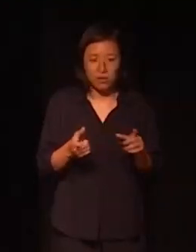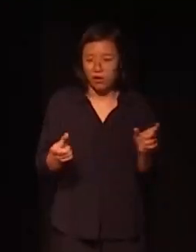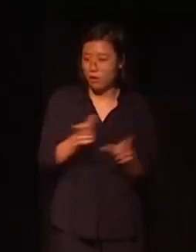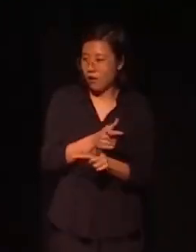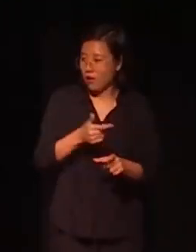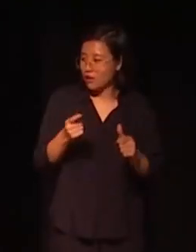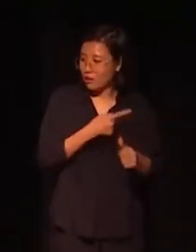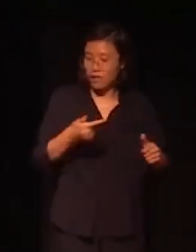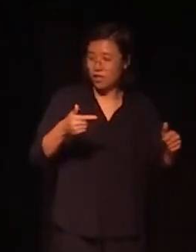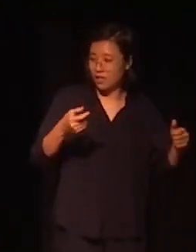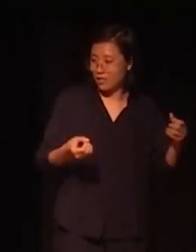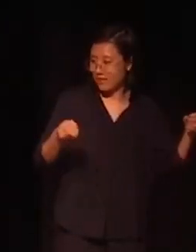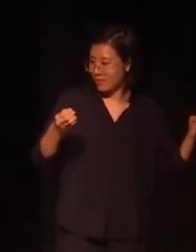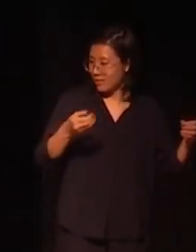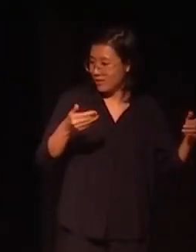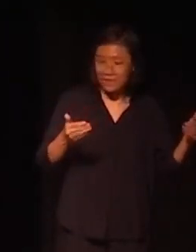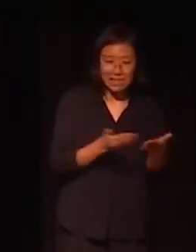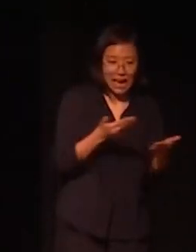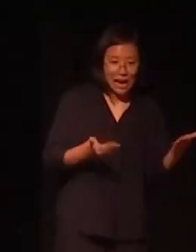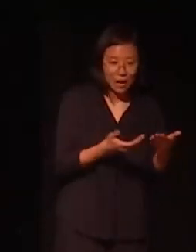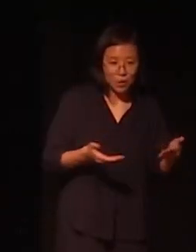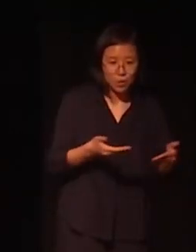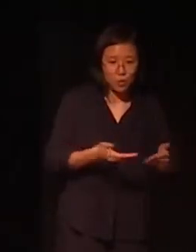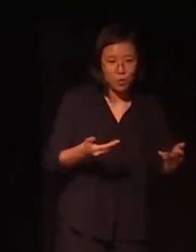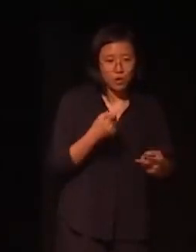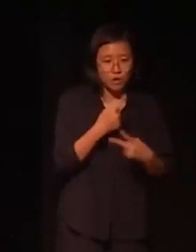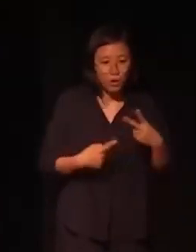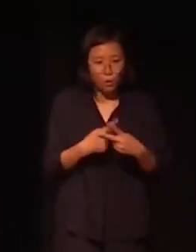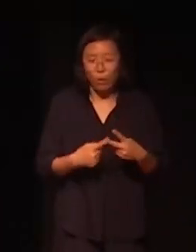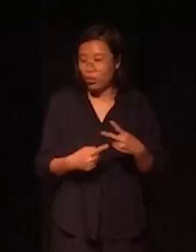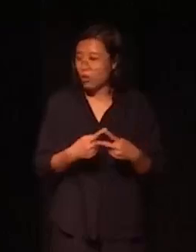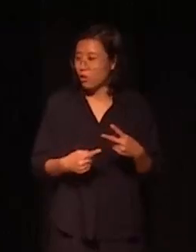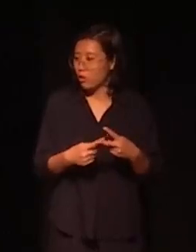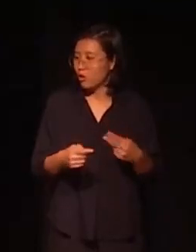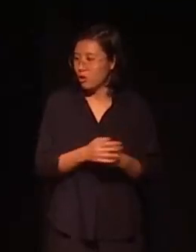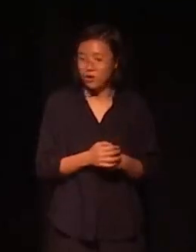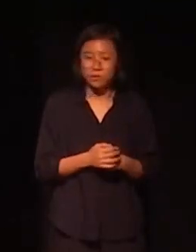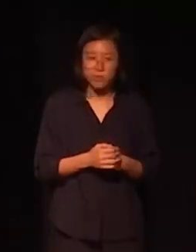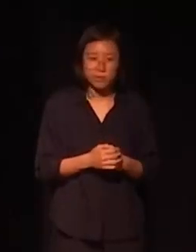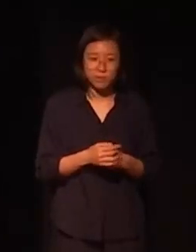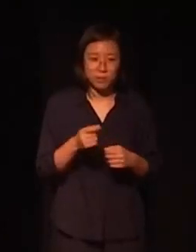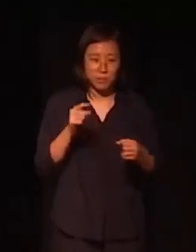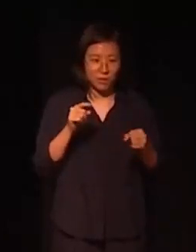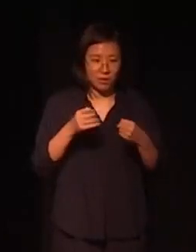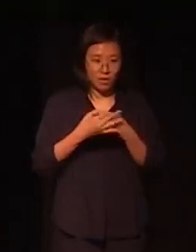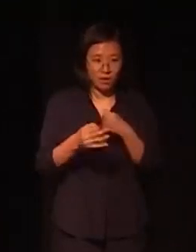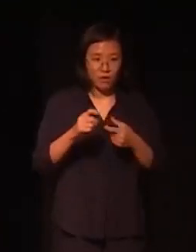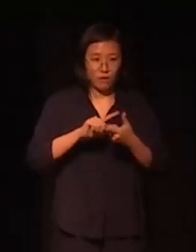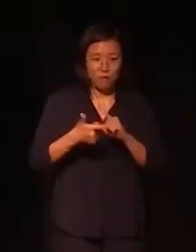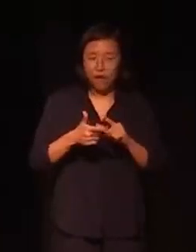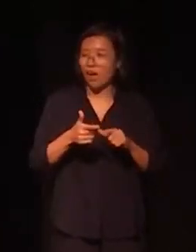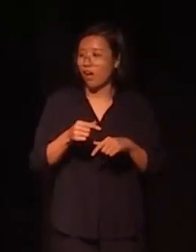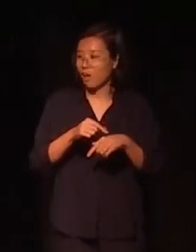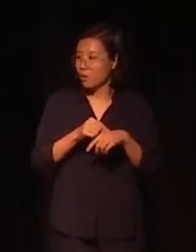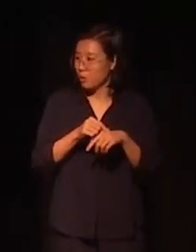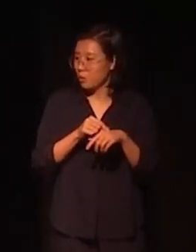pig's liver with wood fungus. This is the way to do it. And then the third method would be annotation.